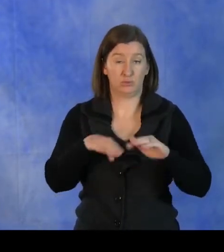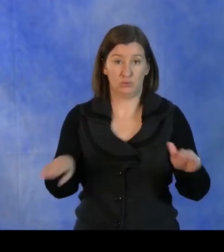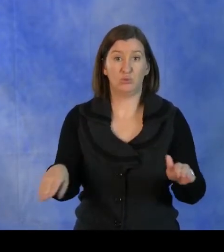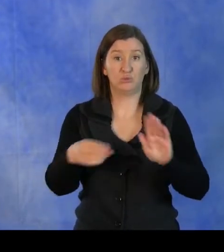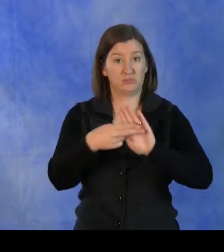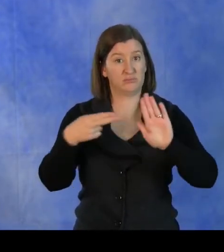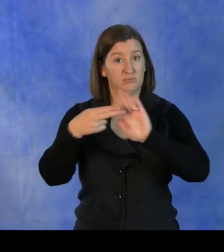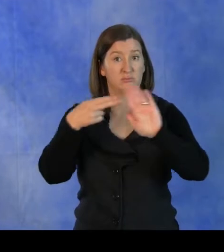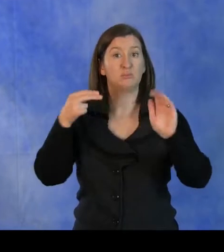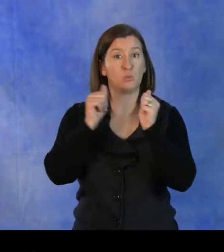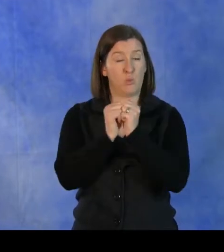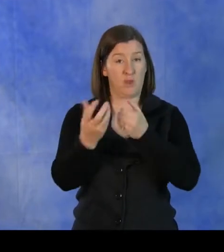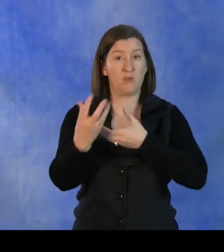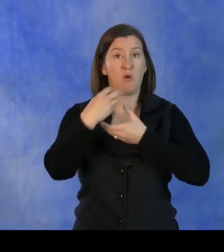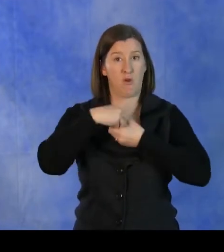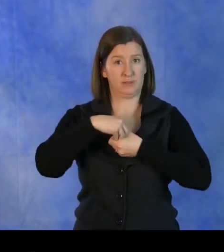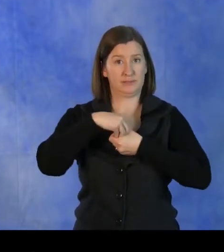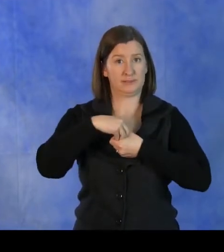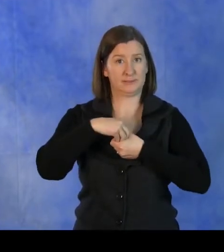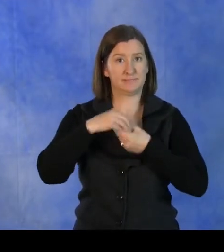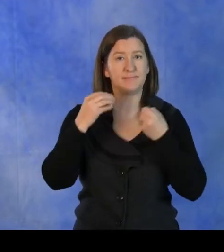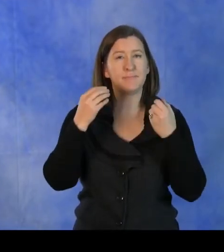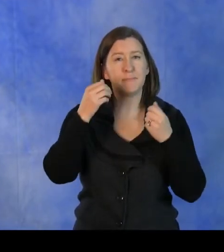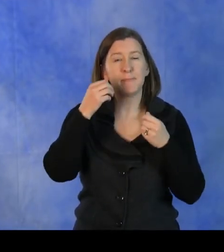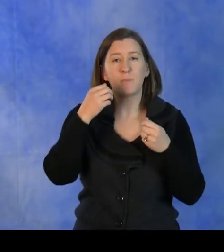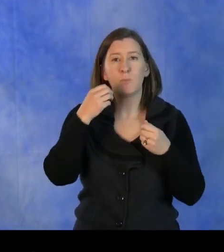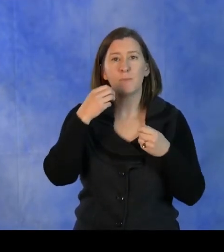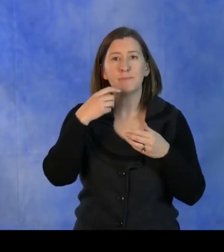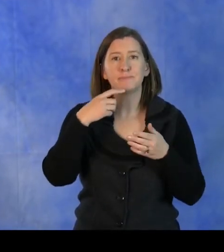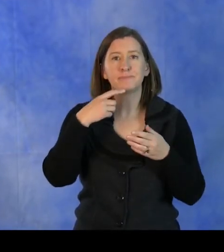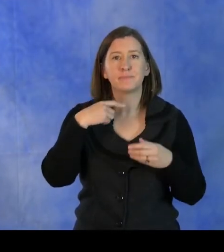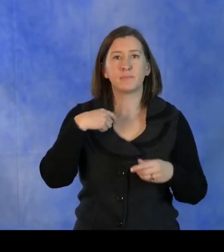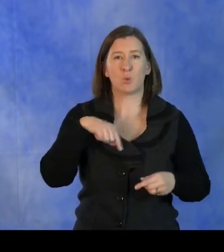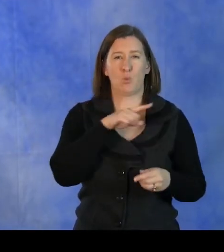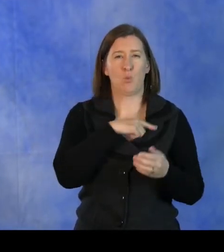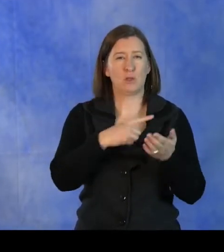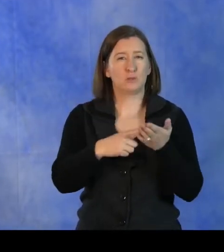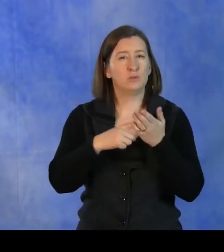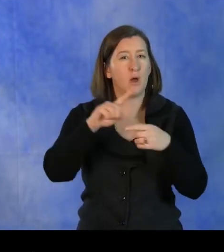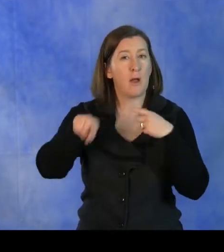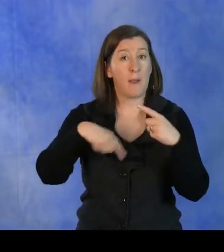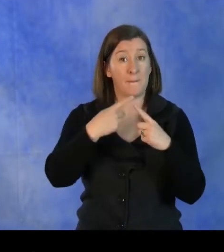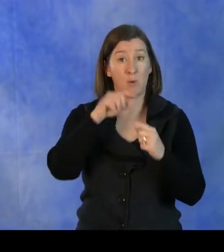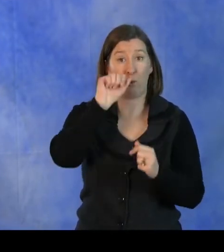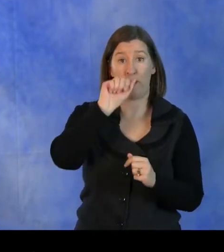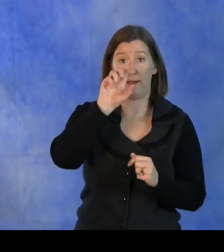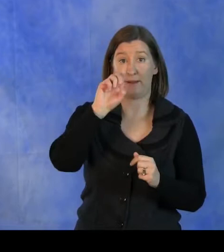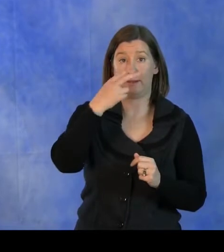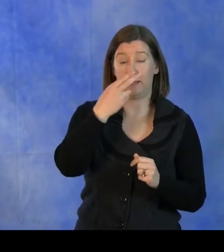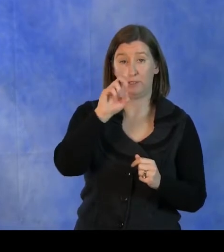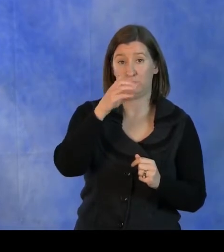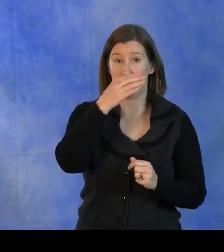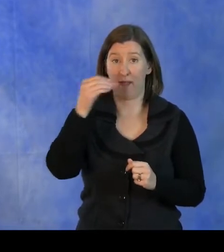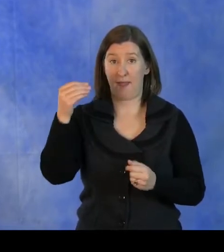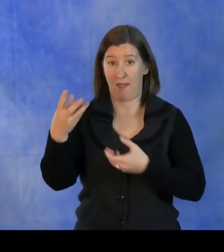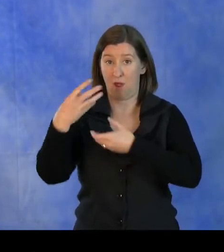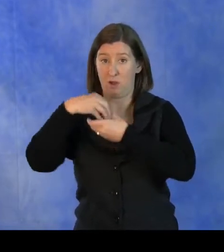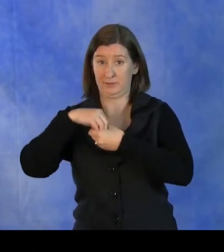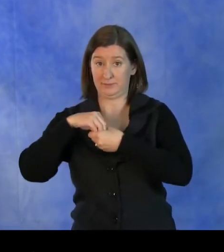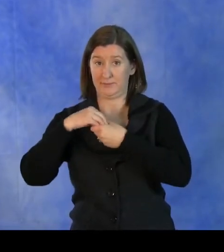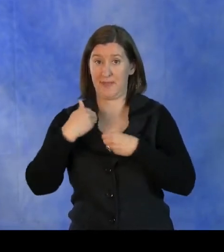So we see more deaf and hard of hearing children that are diagnosed with autism. When we talk